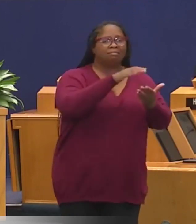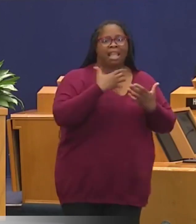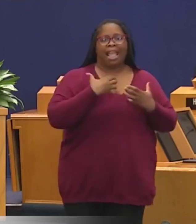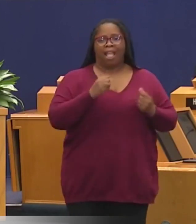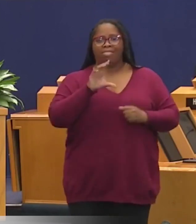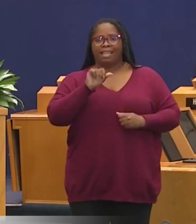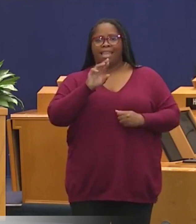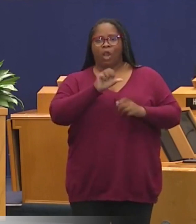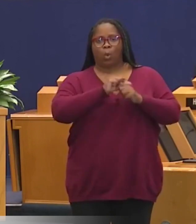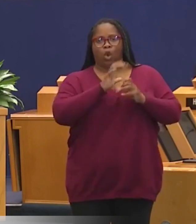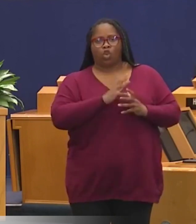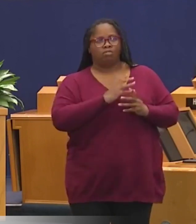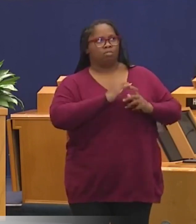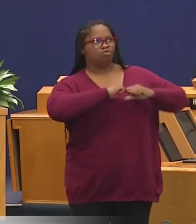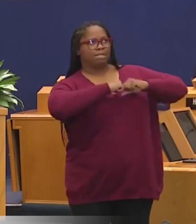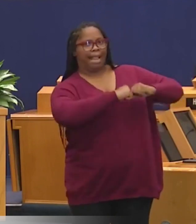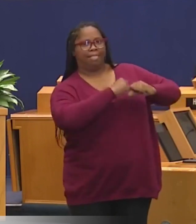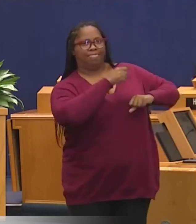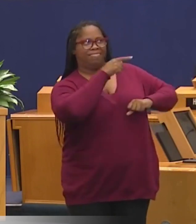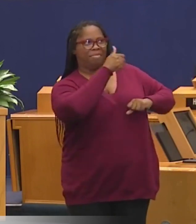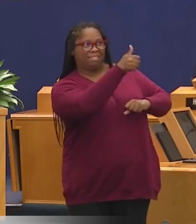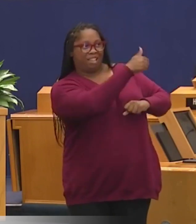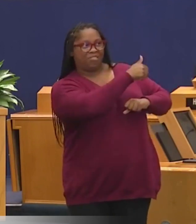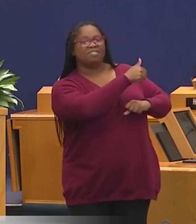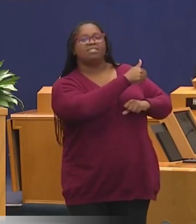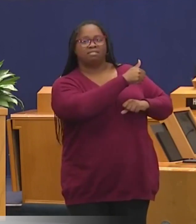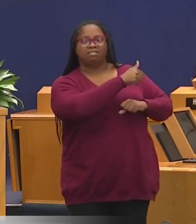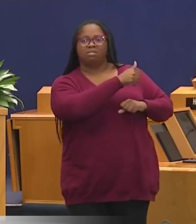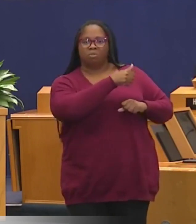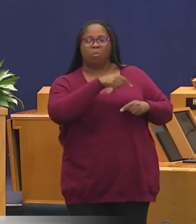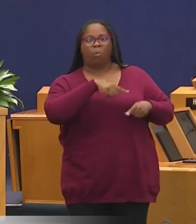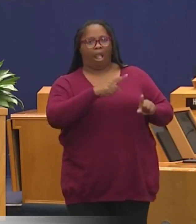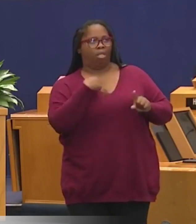they protect us when we need care, medical care.